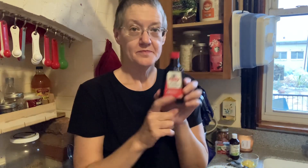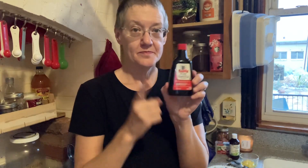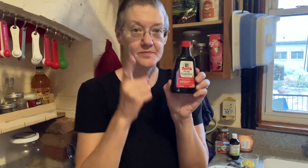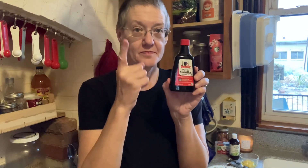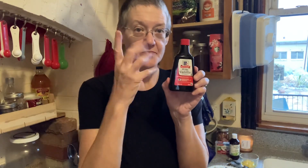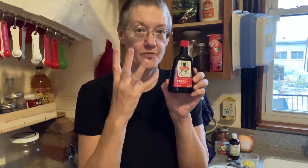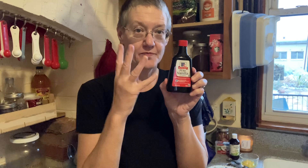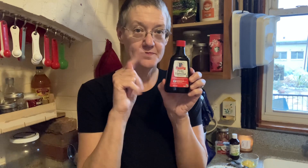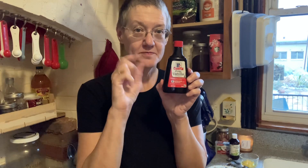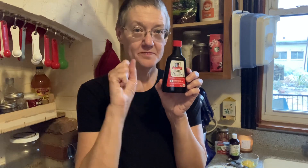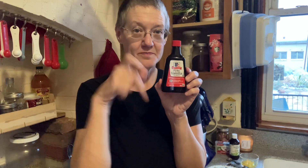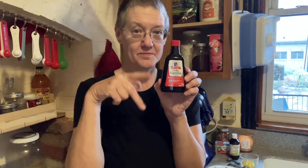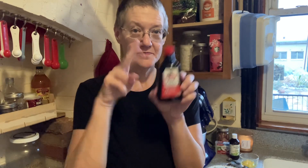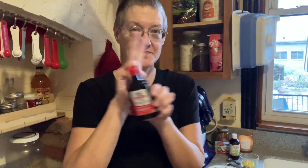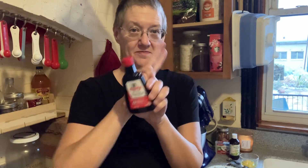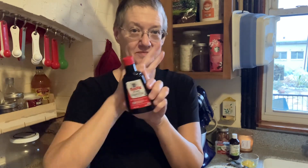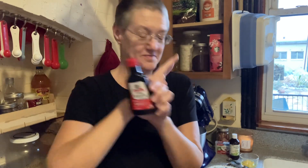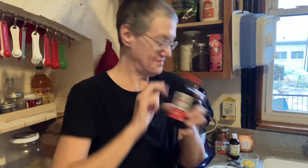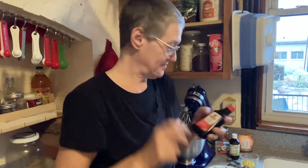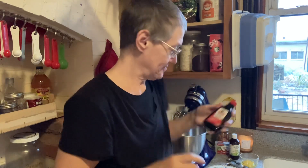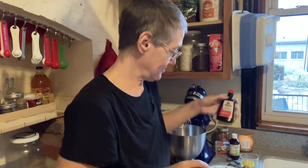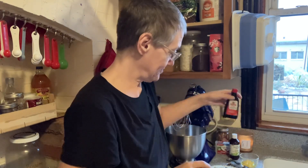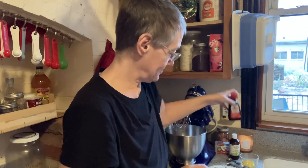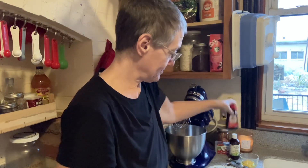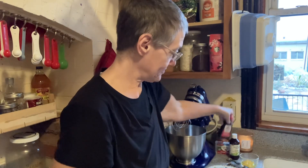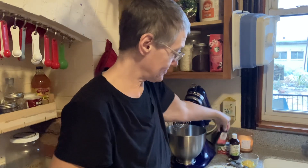And we're going to use 1/4 teaspoon of vanilla.